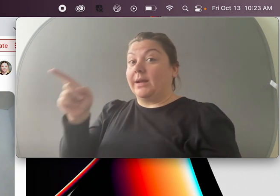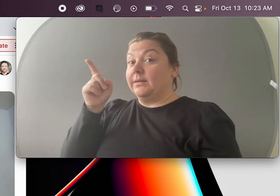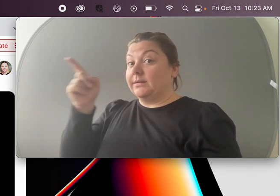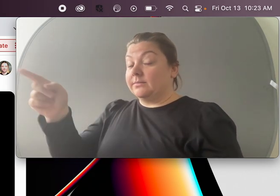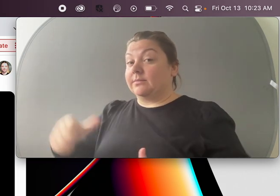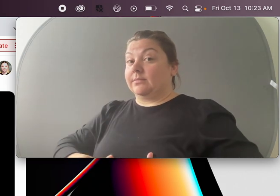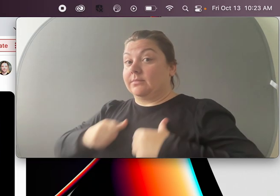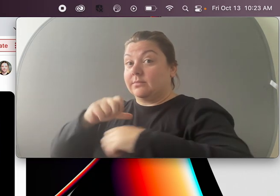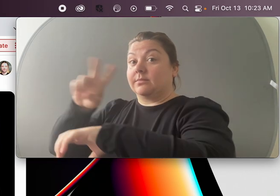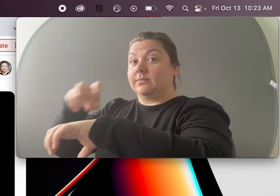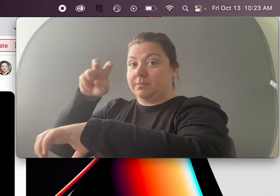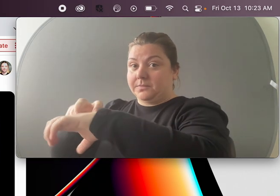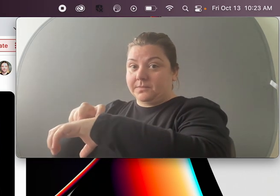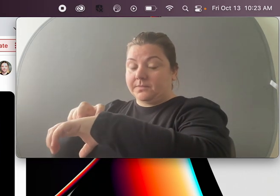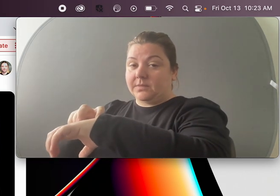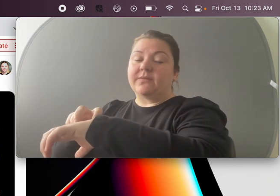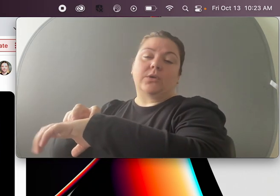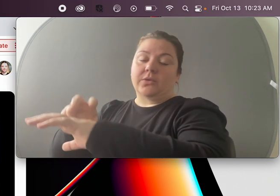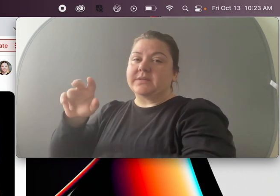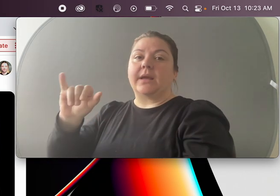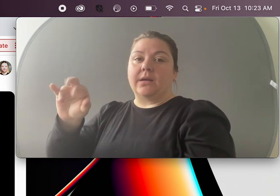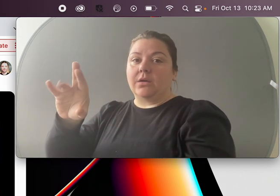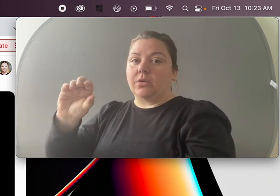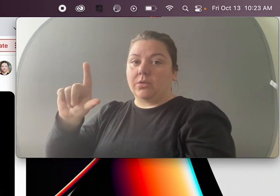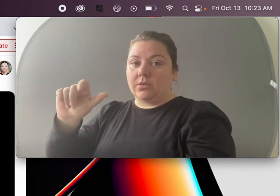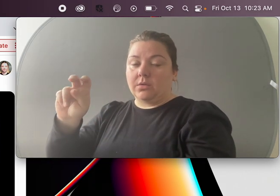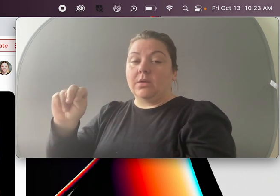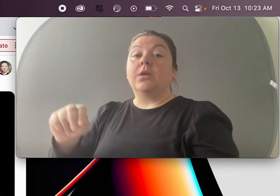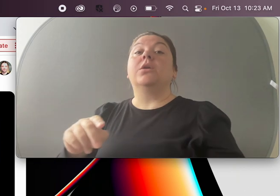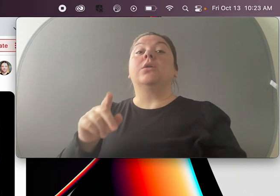point, right? If you don't know the sign.